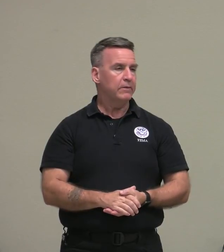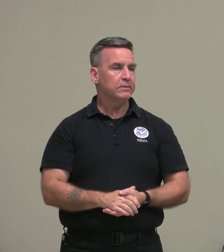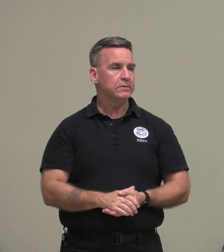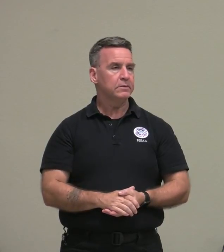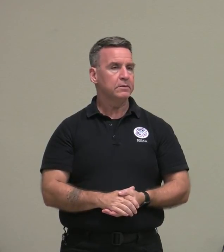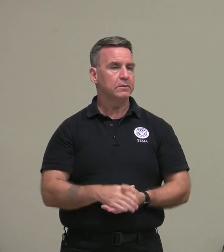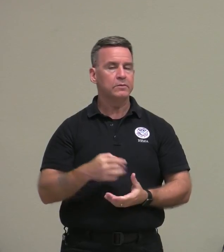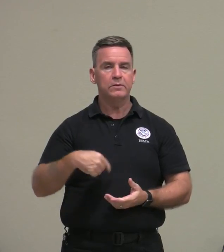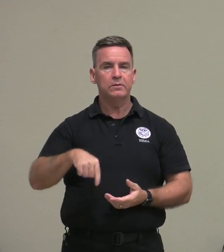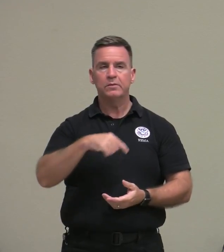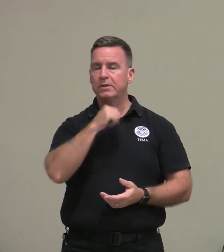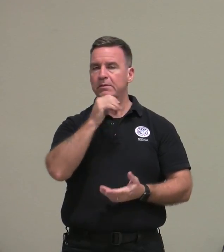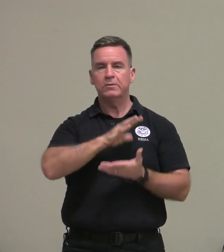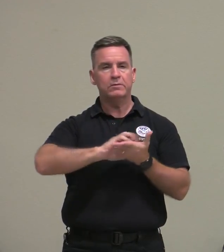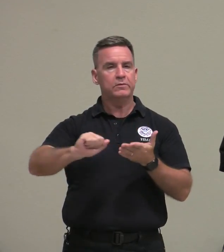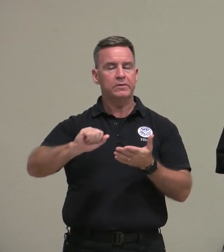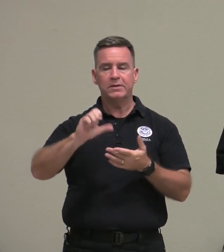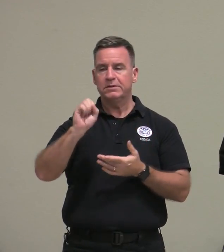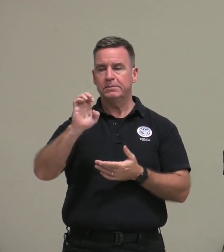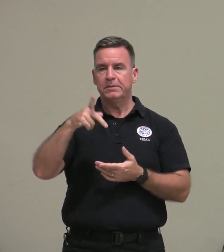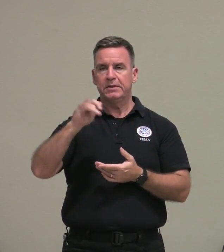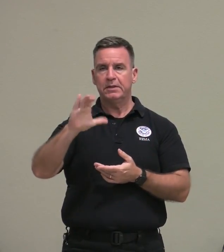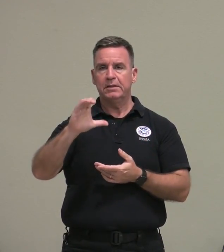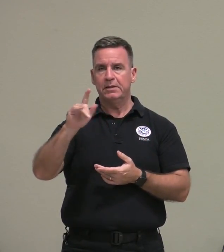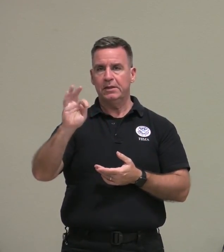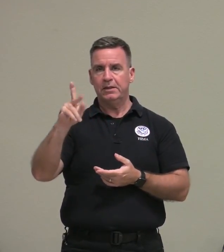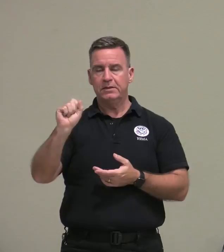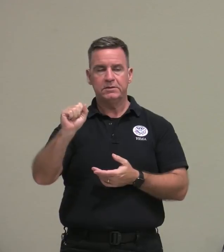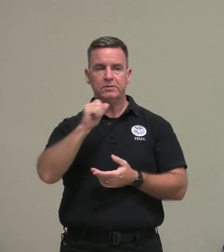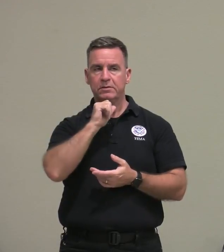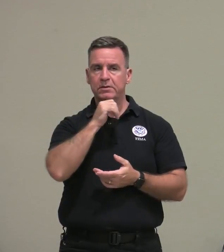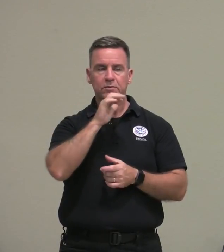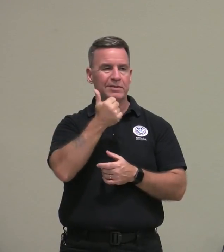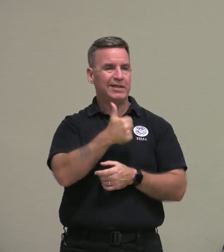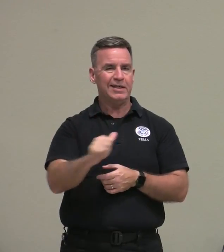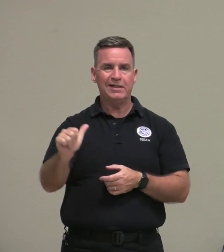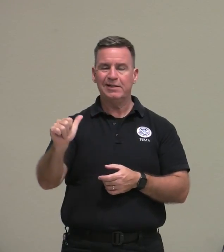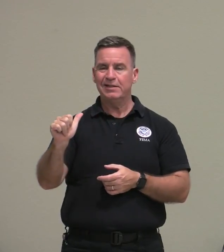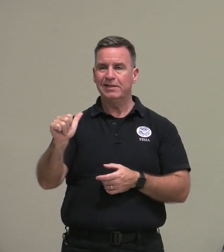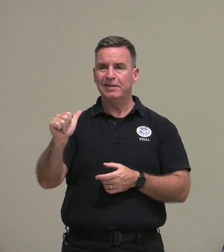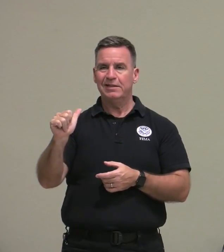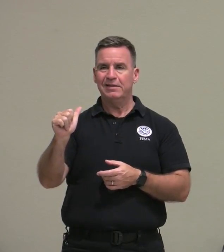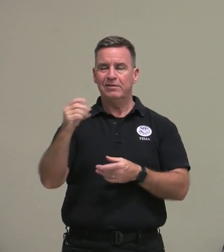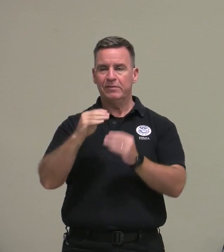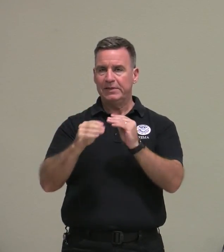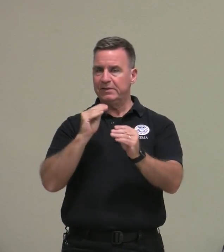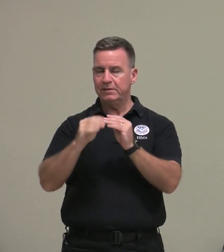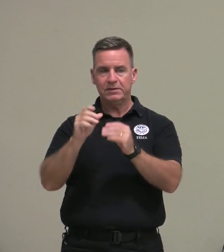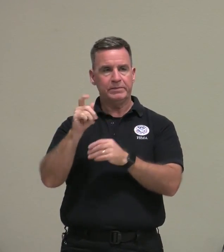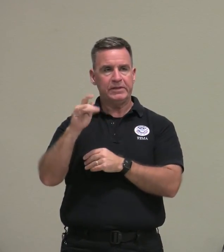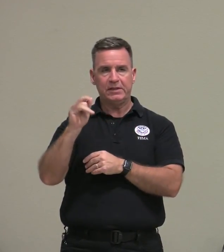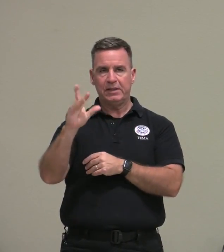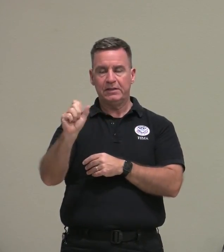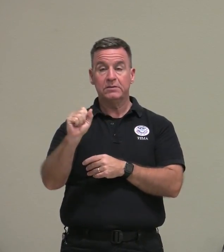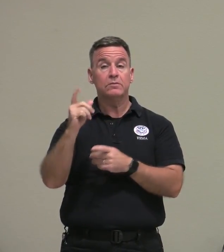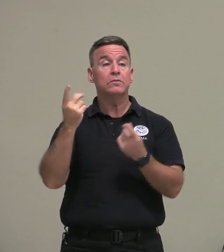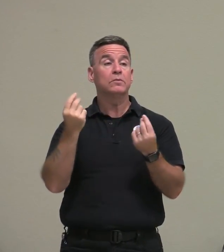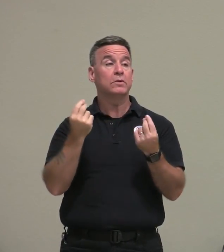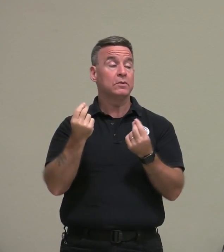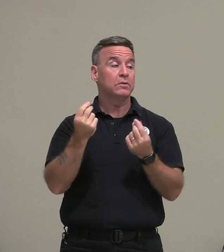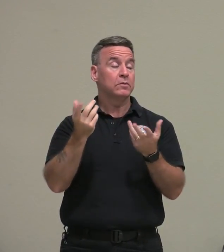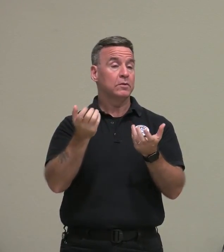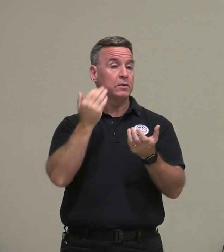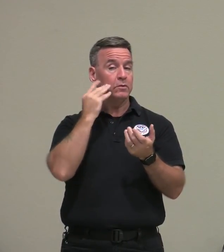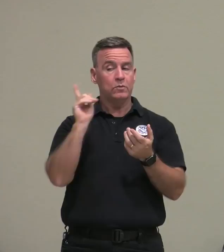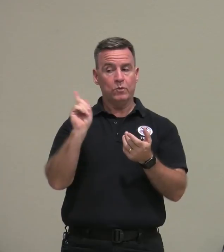We will not be removing septic tanks. We will not be doing any remediation to septic tanks. What we do want to